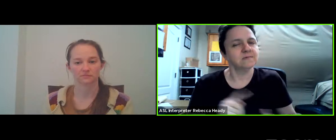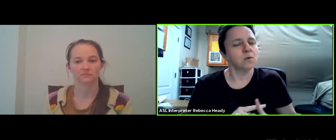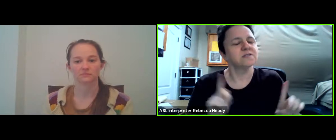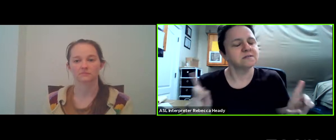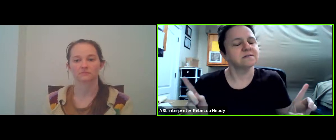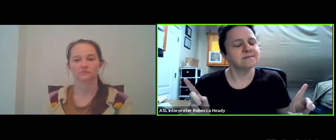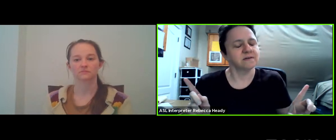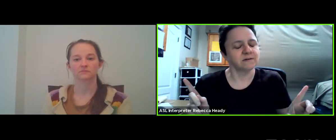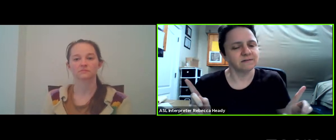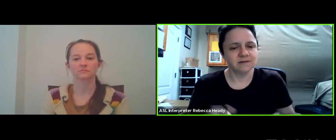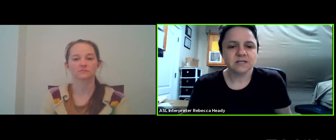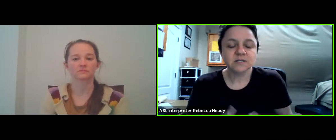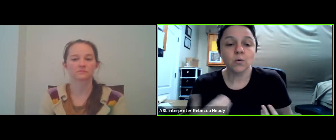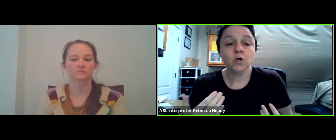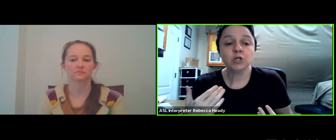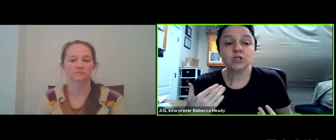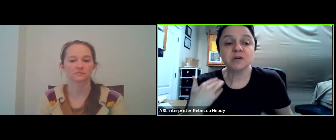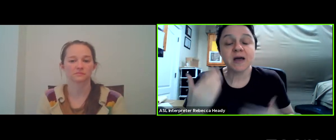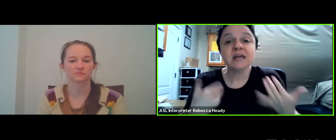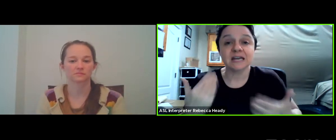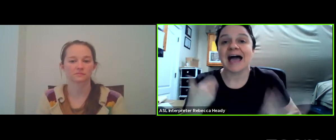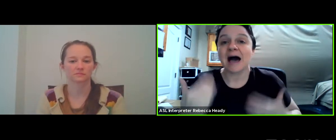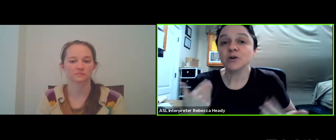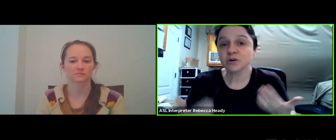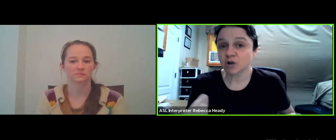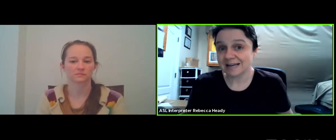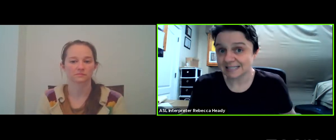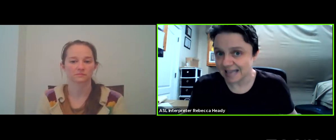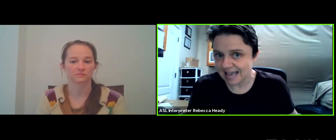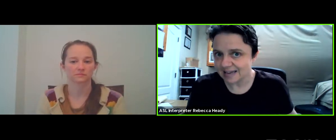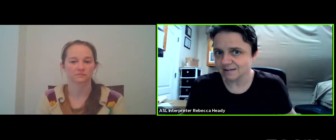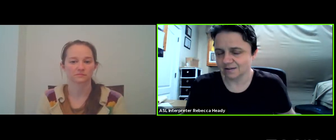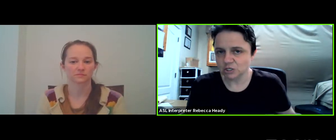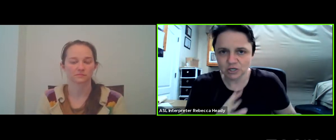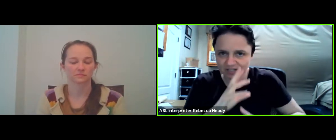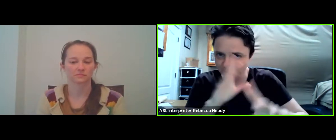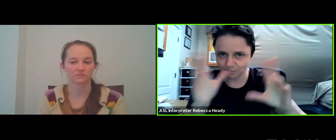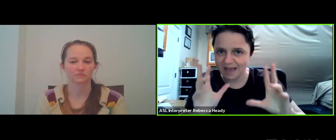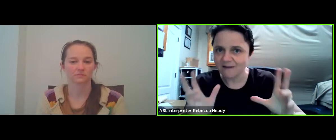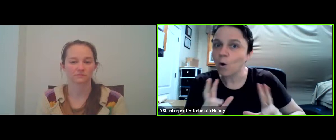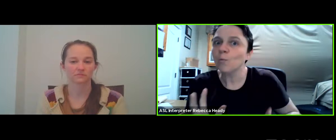different. No, just different. So depending on how you're trying to say